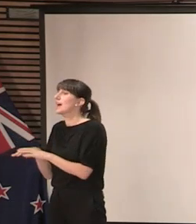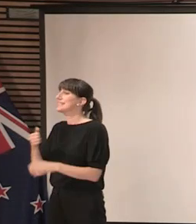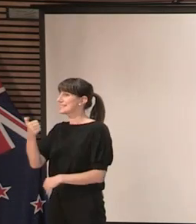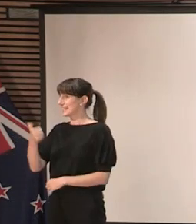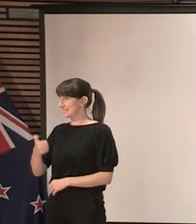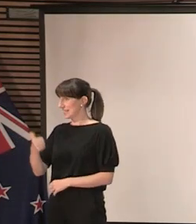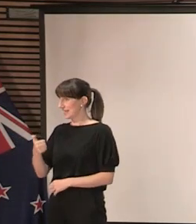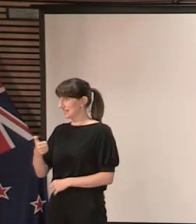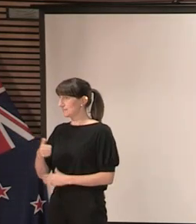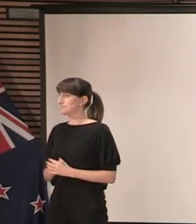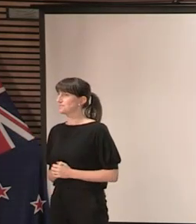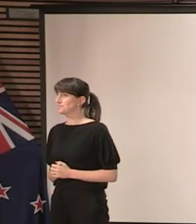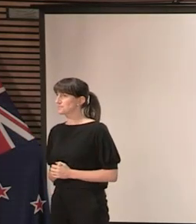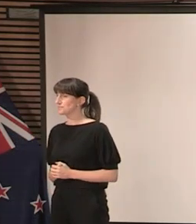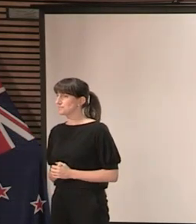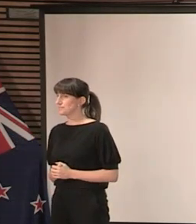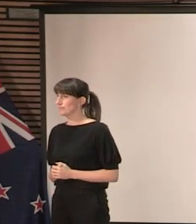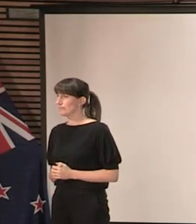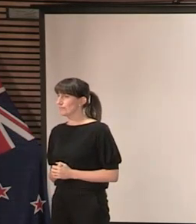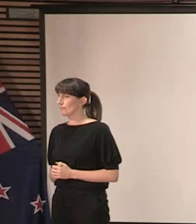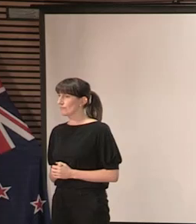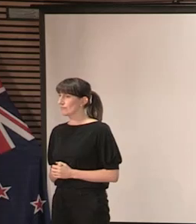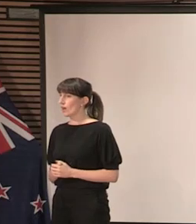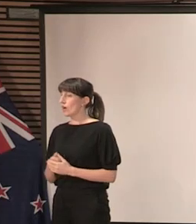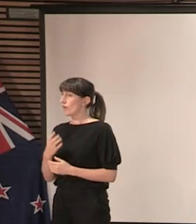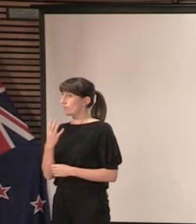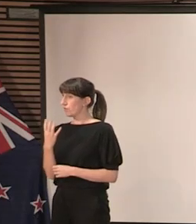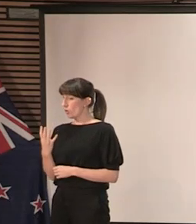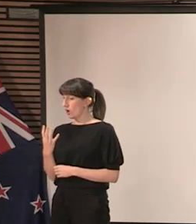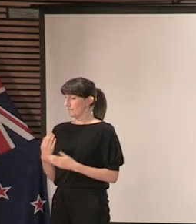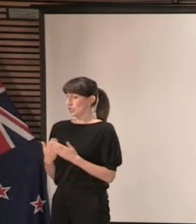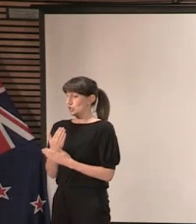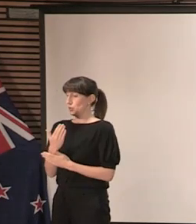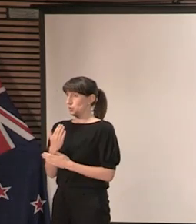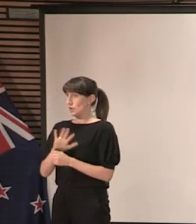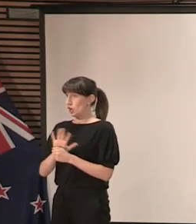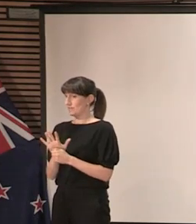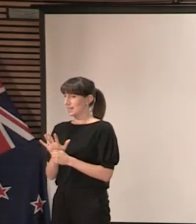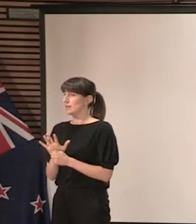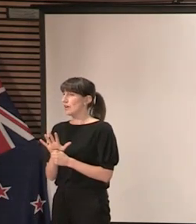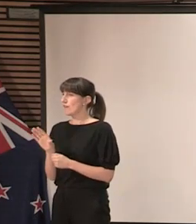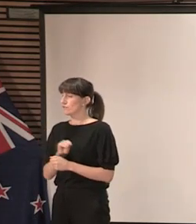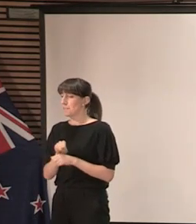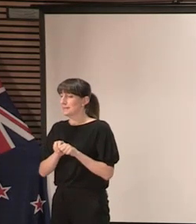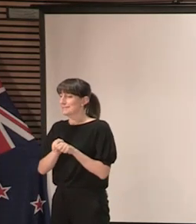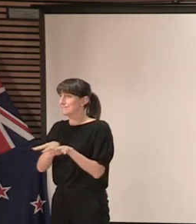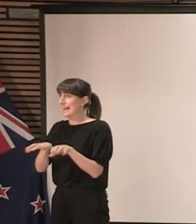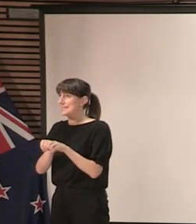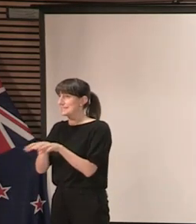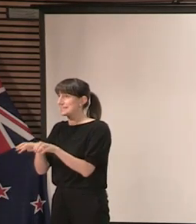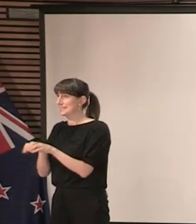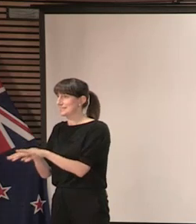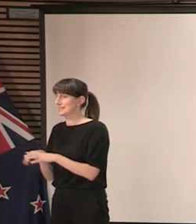cases have been linked to extant clusters, including 3 of the cases we're reporting